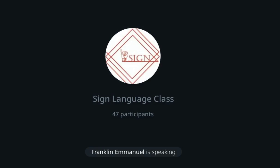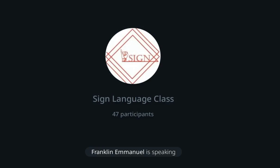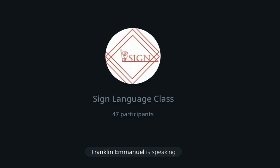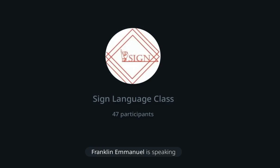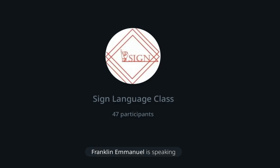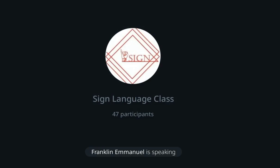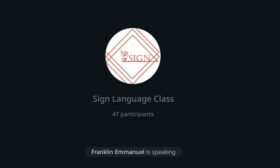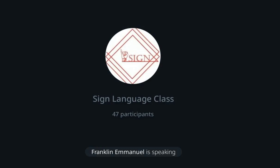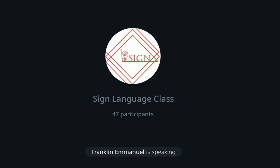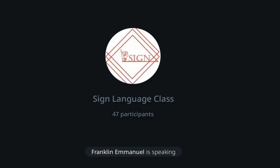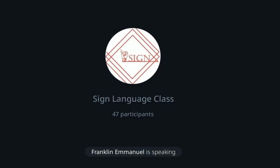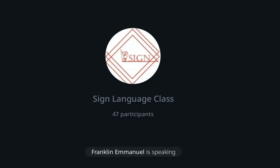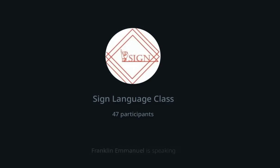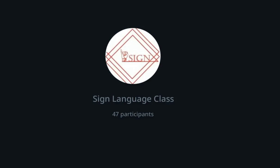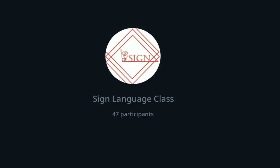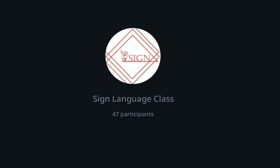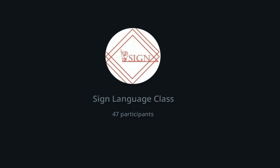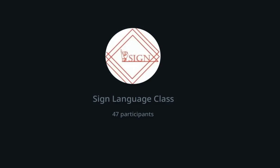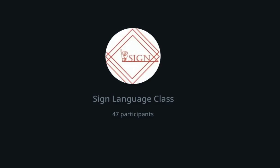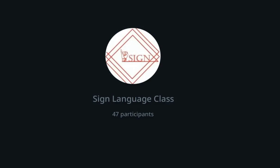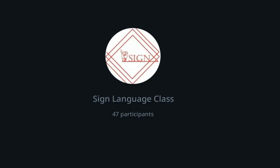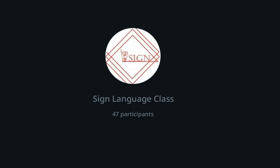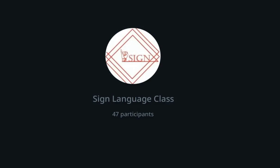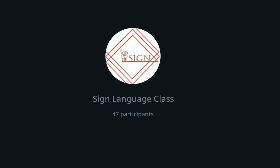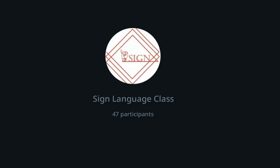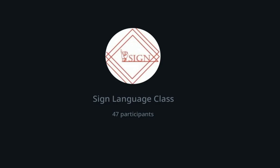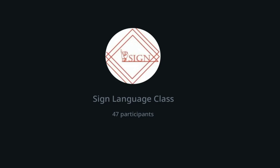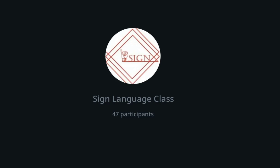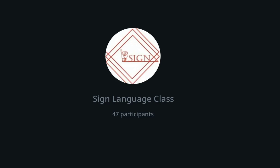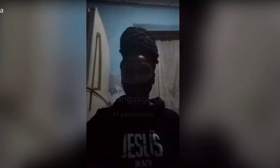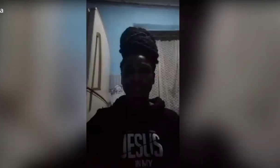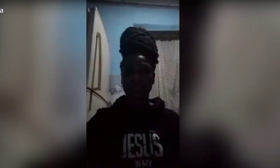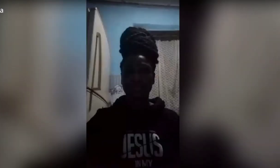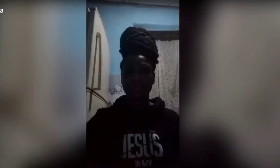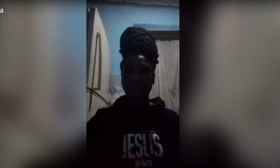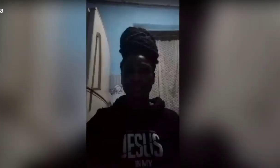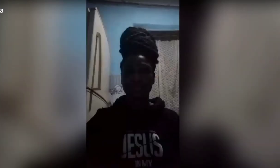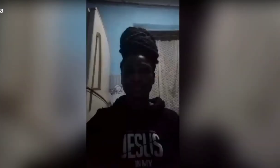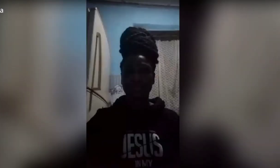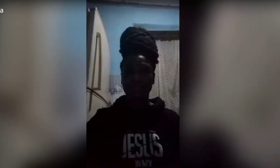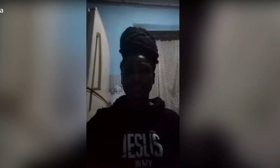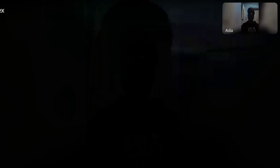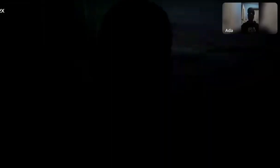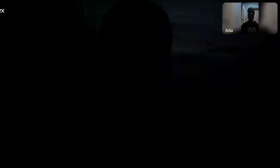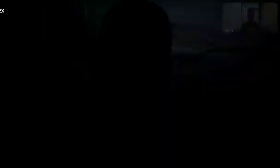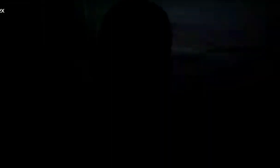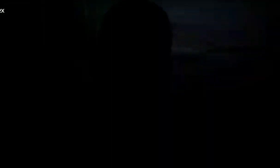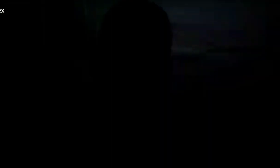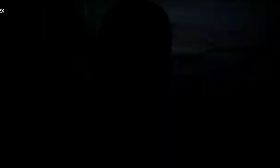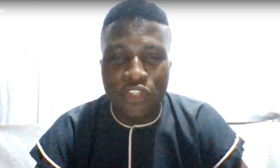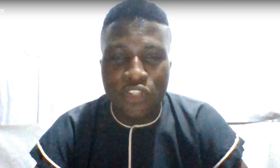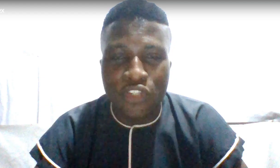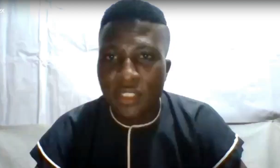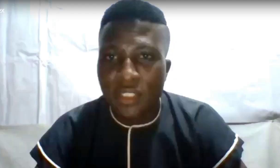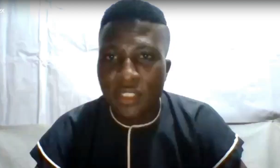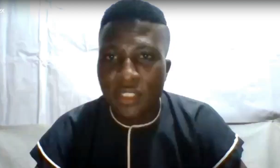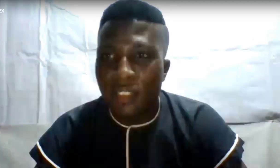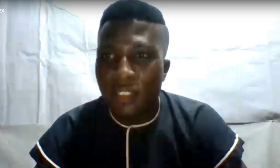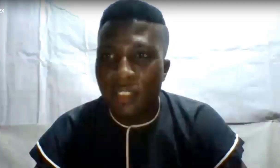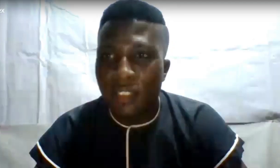to probably change your location and maybe try again.